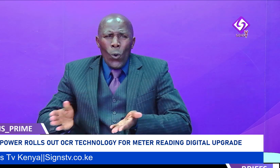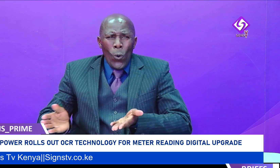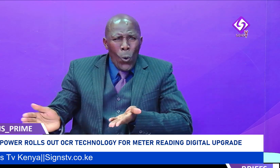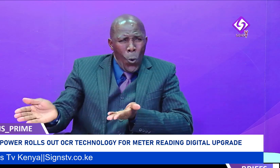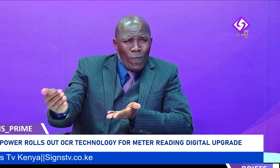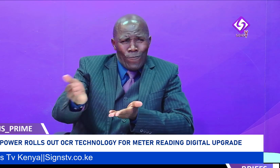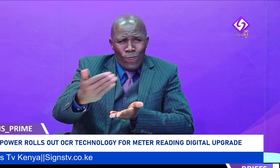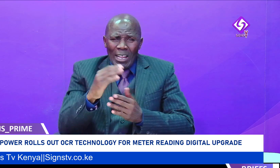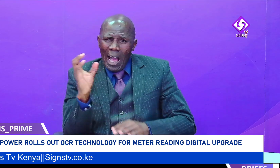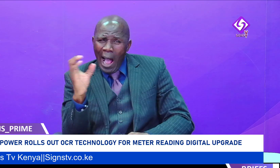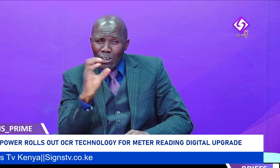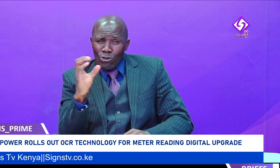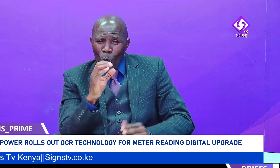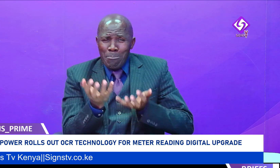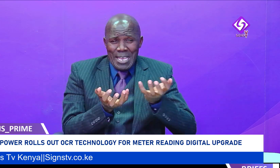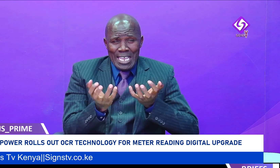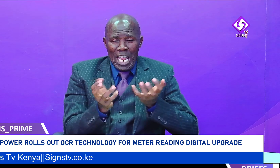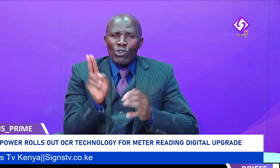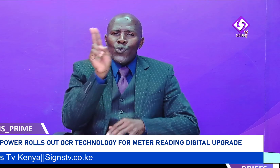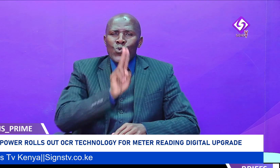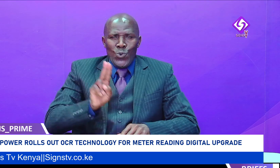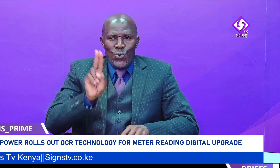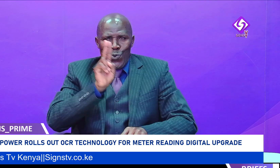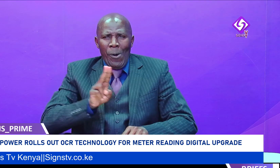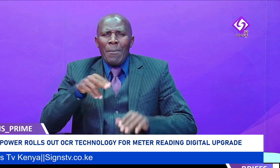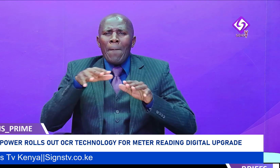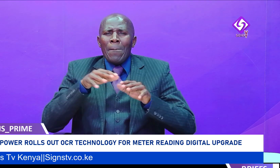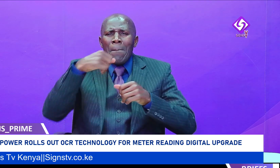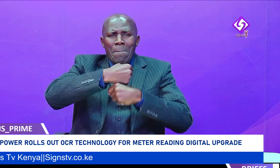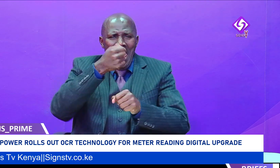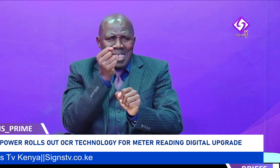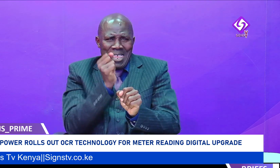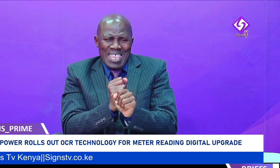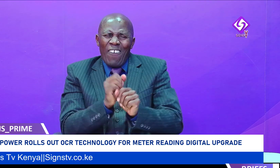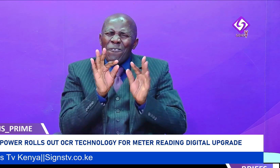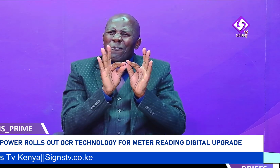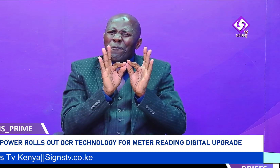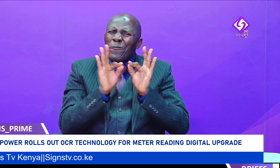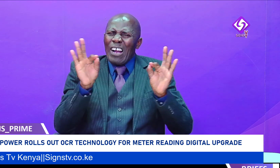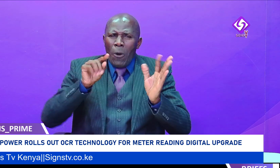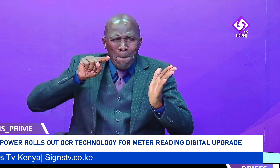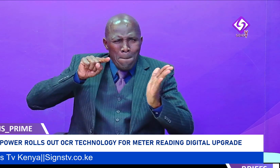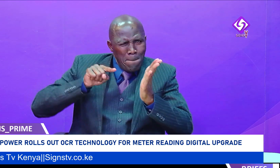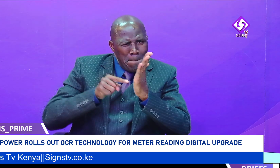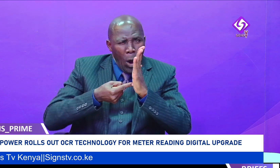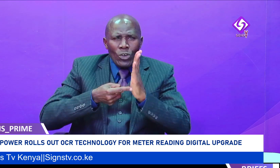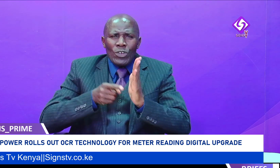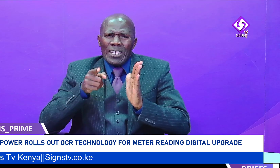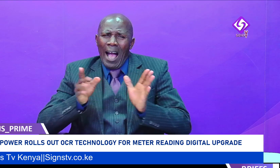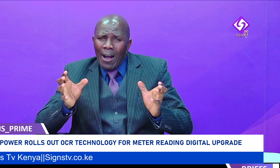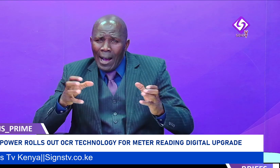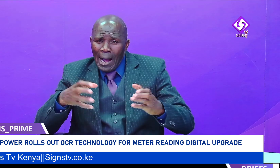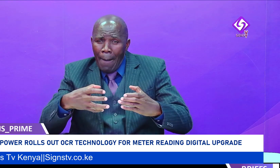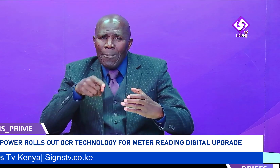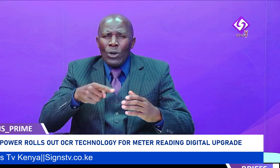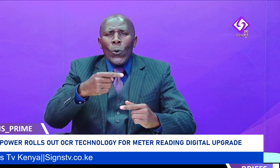accuracy, efficiency, and speed of collecting customer consumption data. This marks a fresh milestone